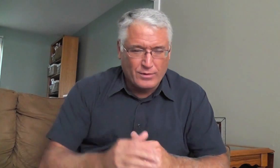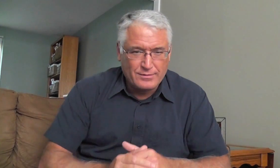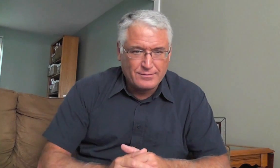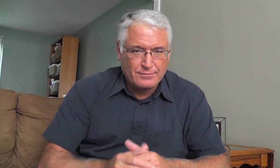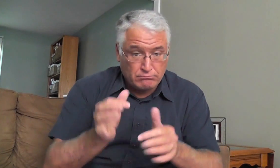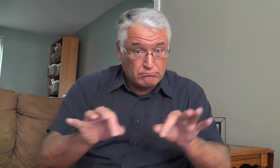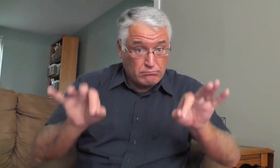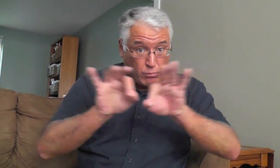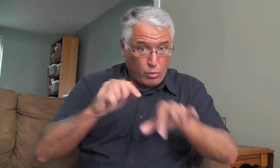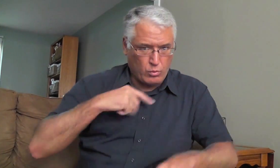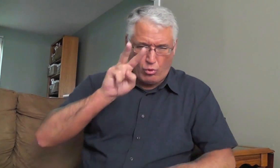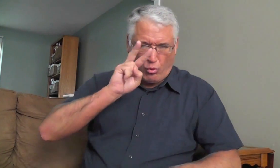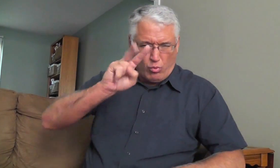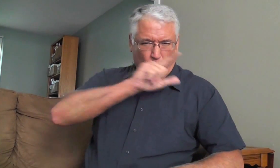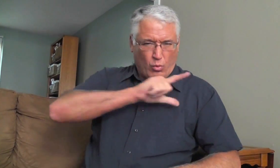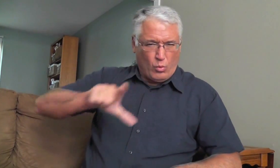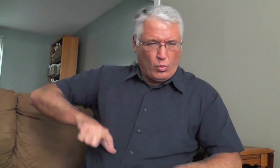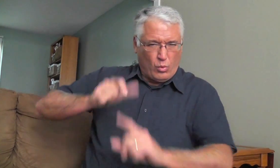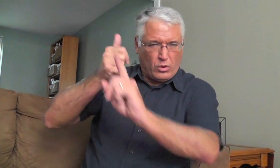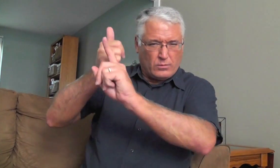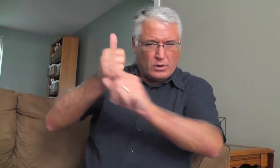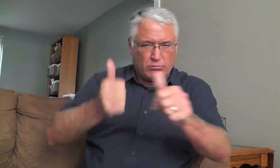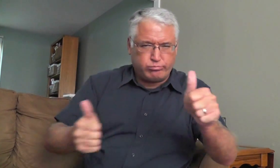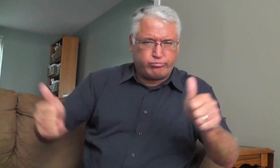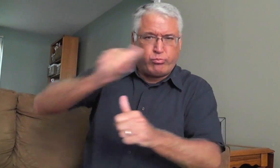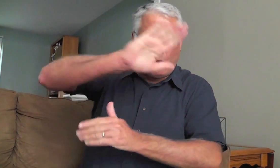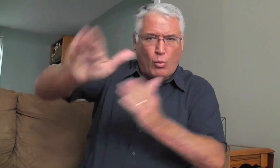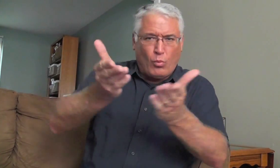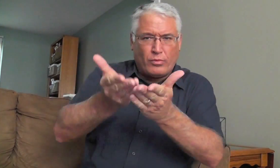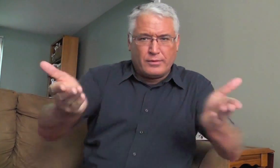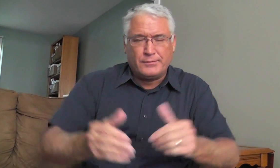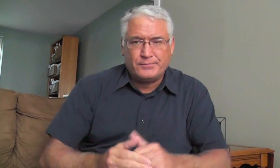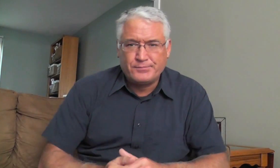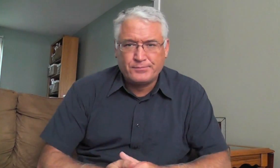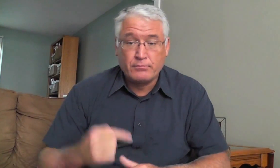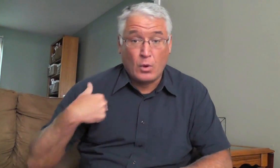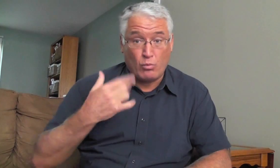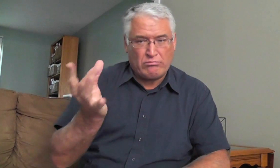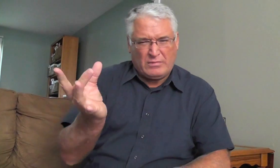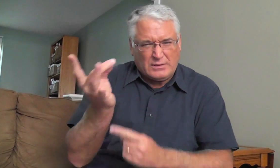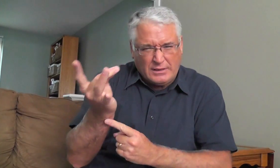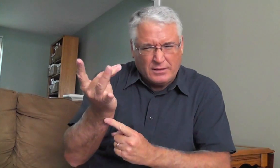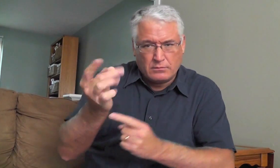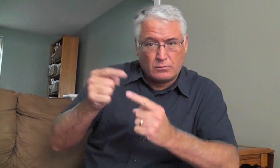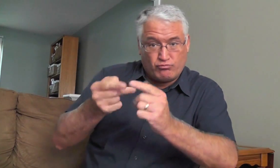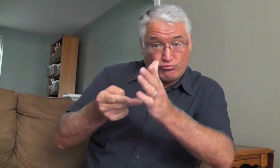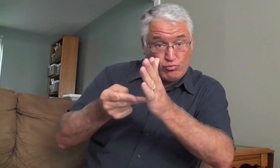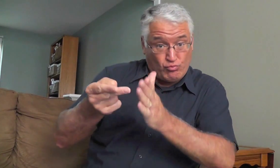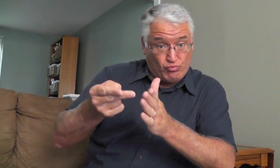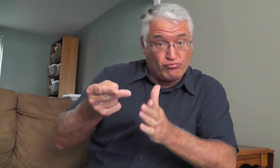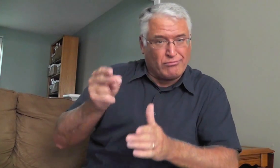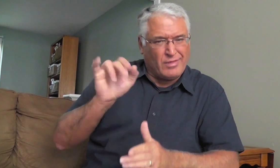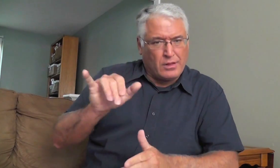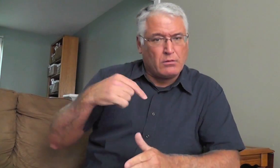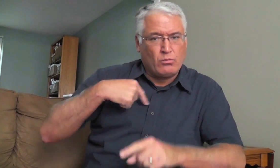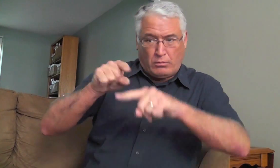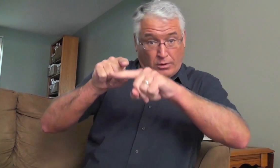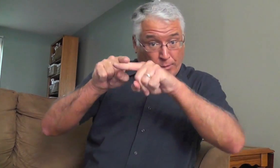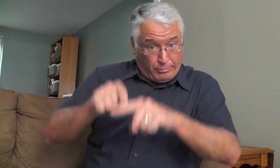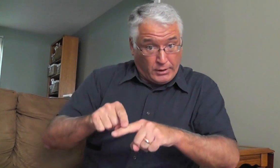No. It's important that we look to the Lord, who is above all things, and we stick to the truth